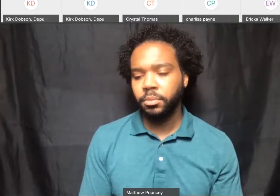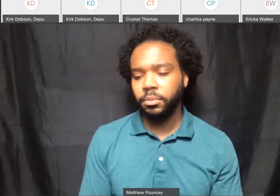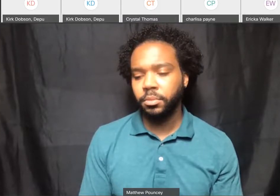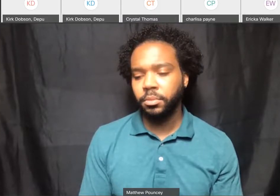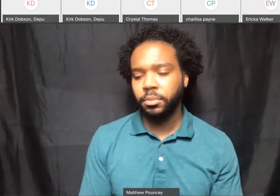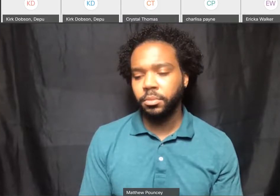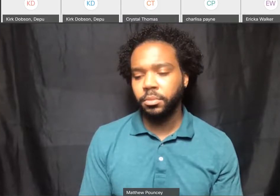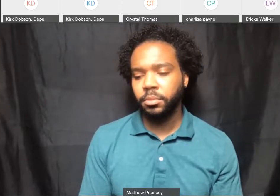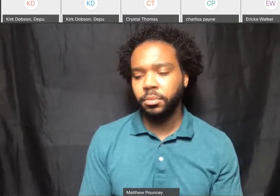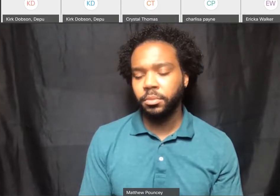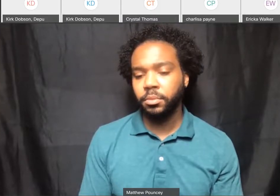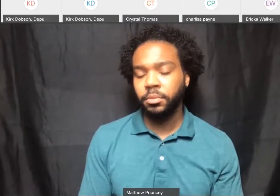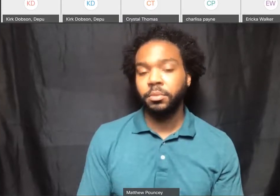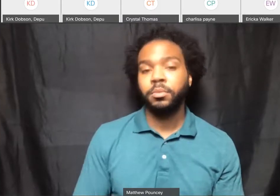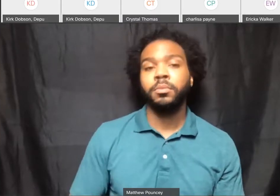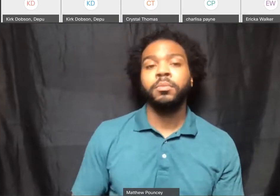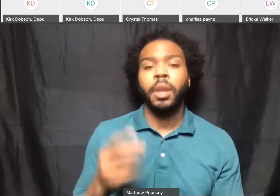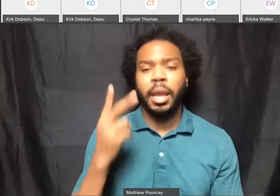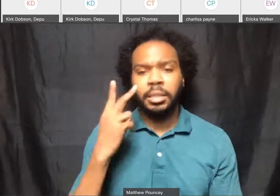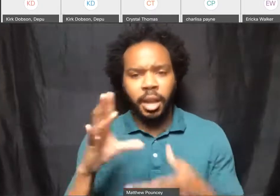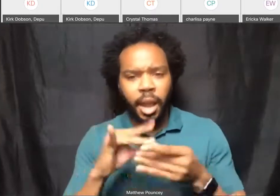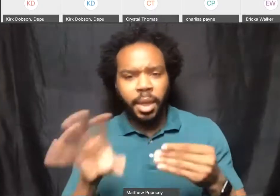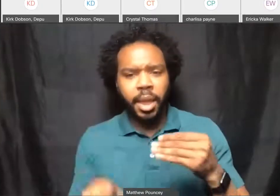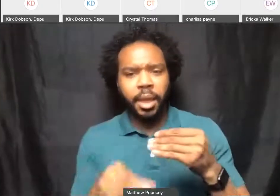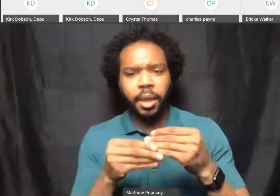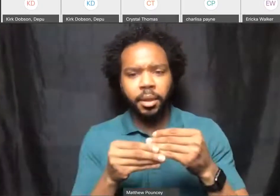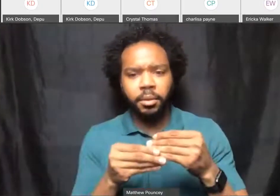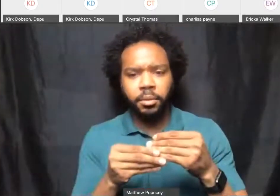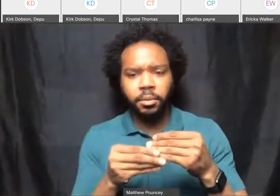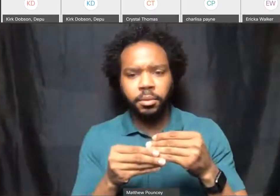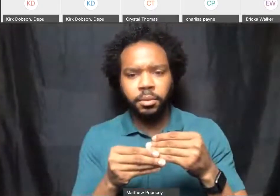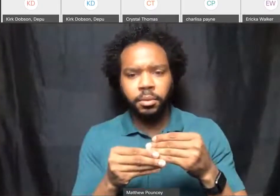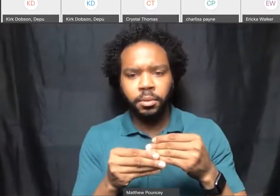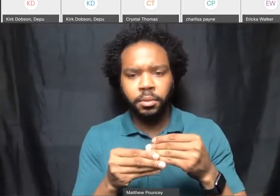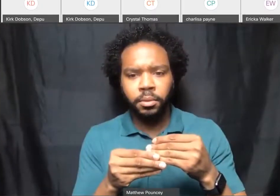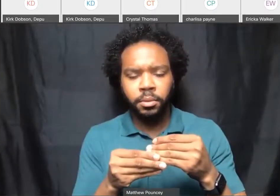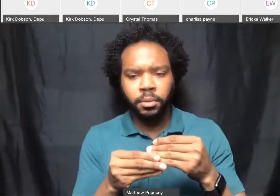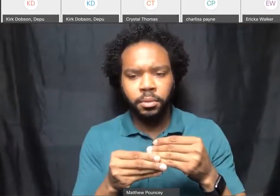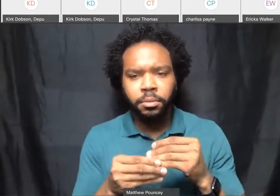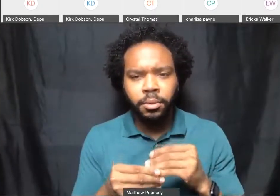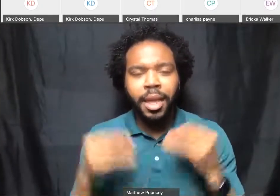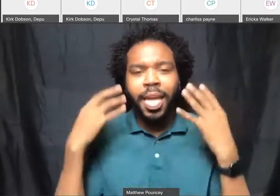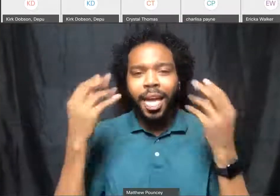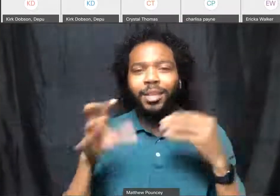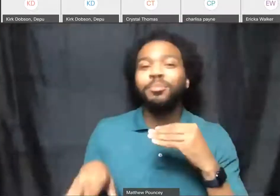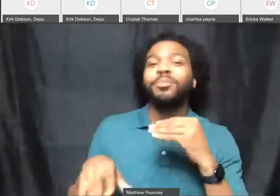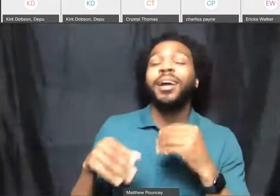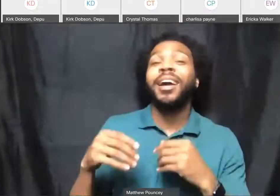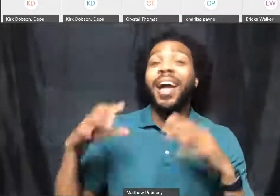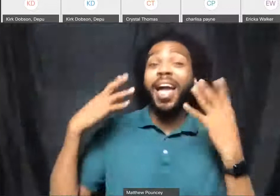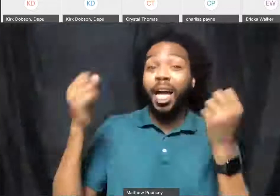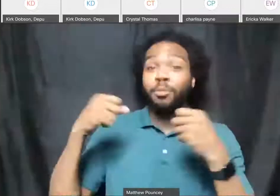A comment that was added was the health provider recommends the quarantine. The health provider recommends that a person self-quarantine.